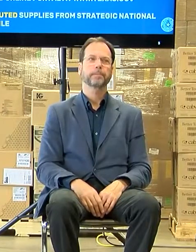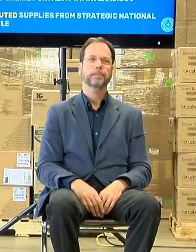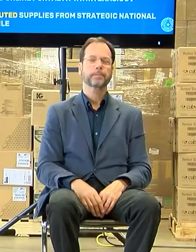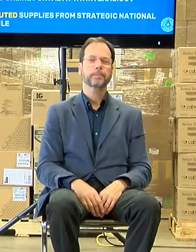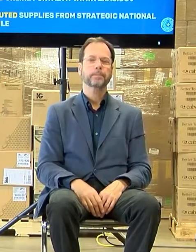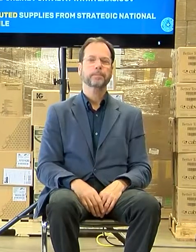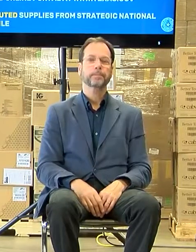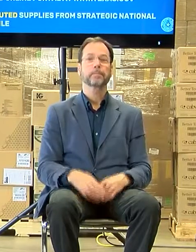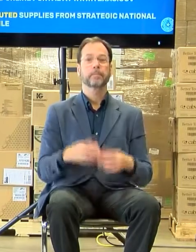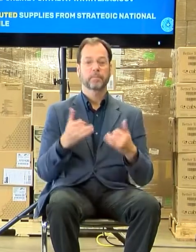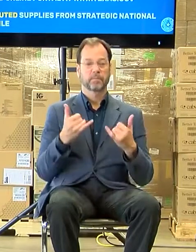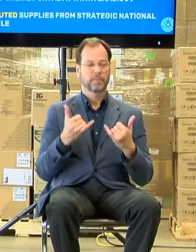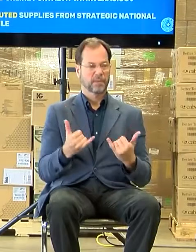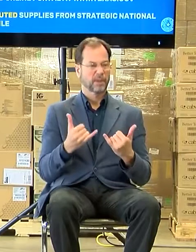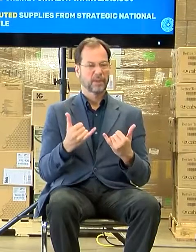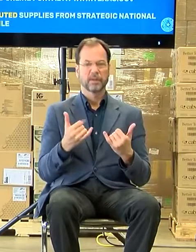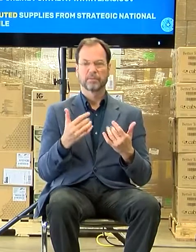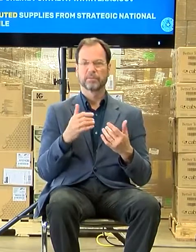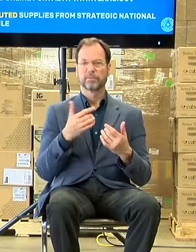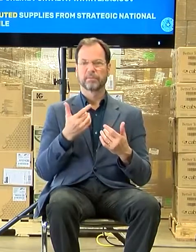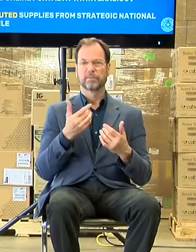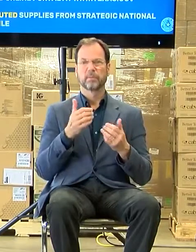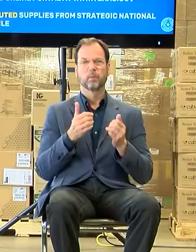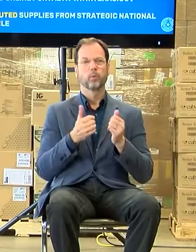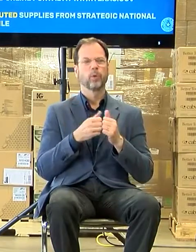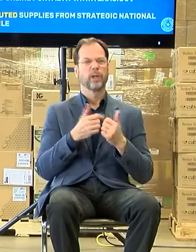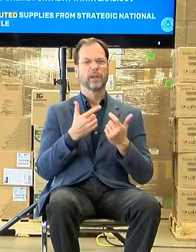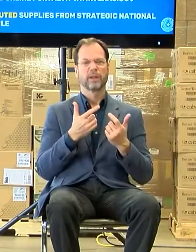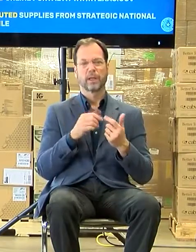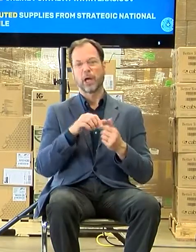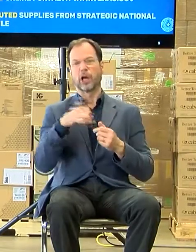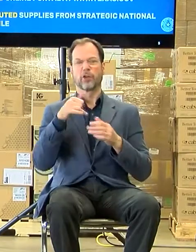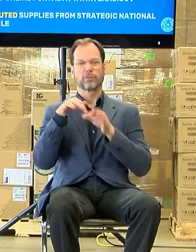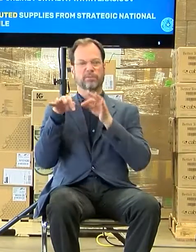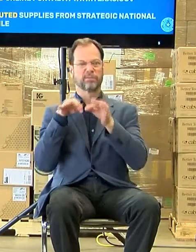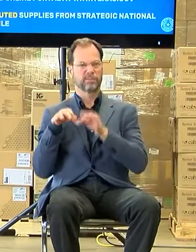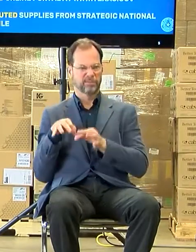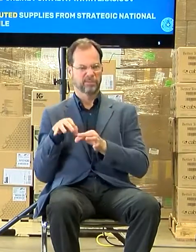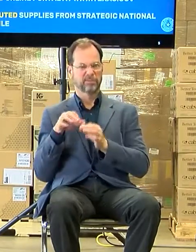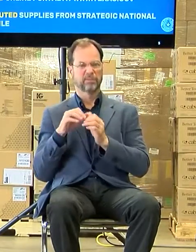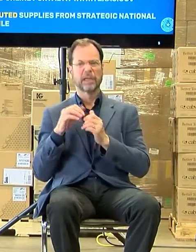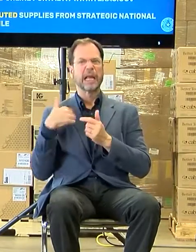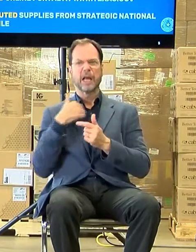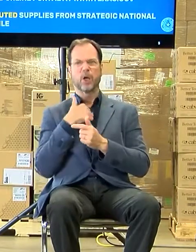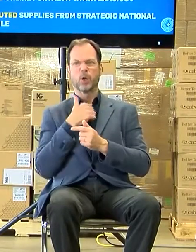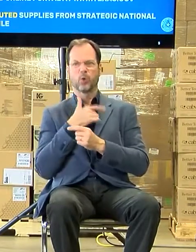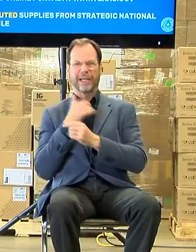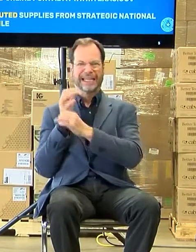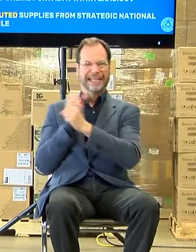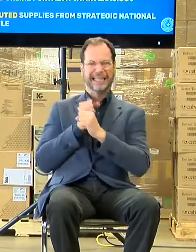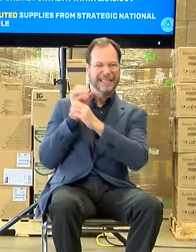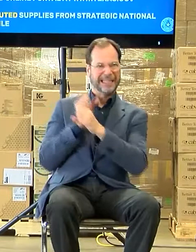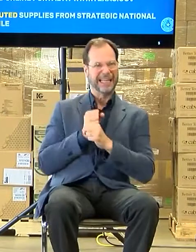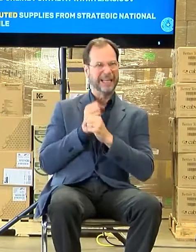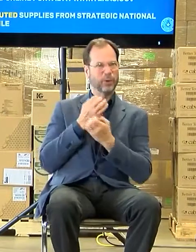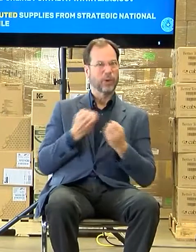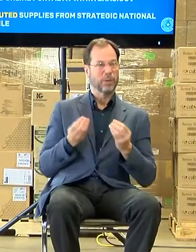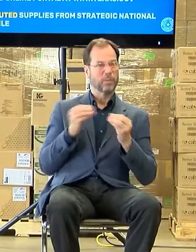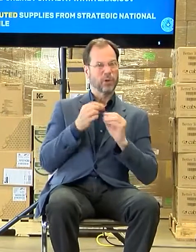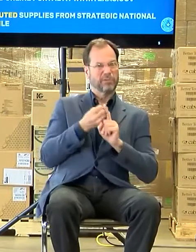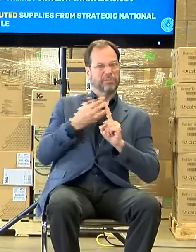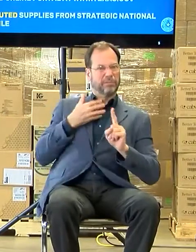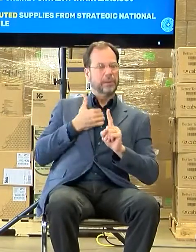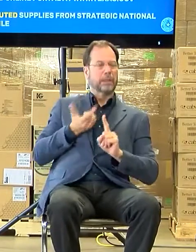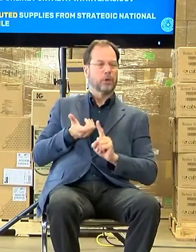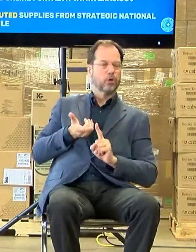at that point, I think with regard to additional explanations about how this supply chain works in more detail, I